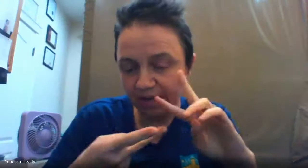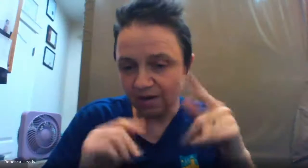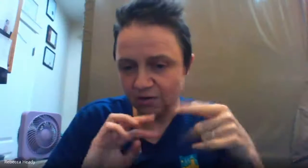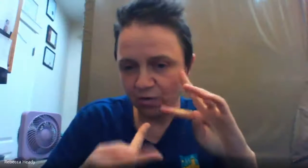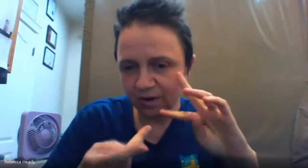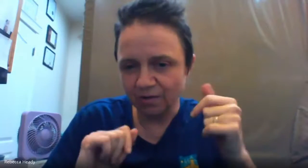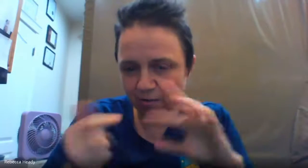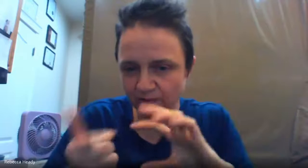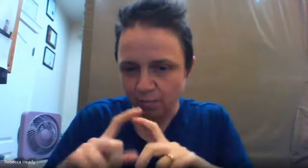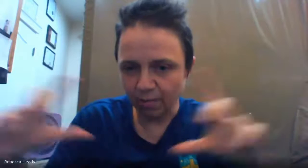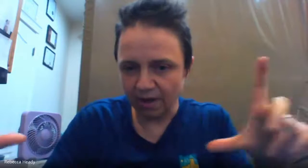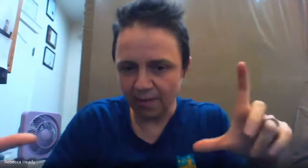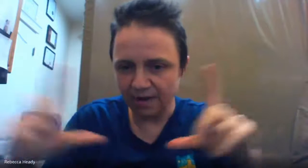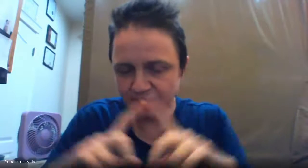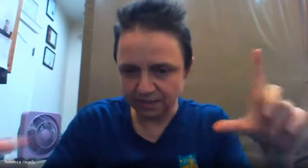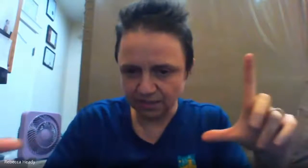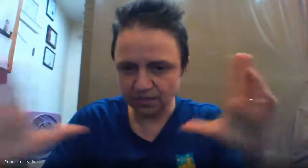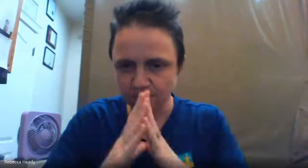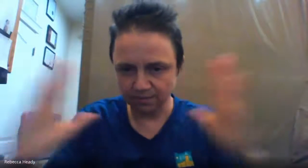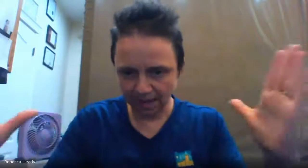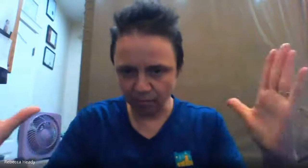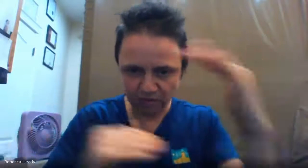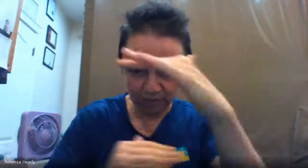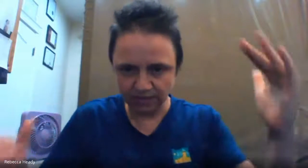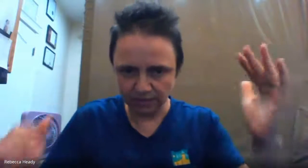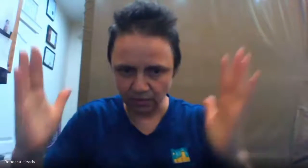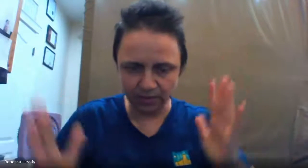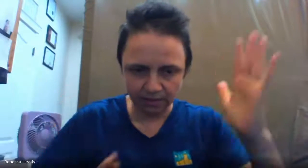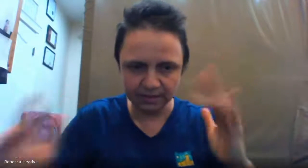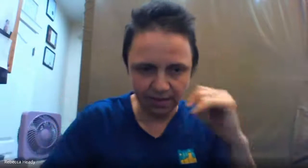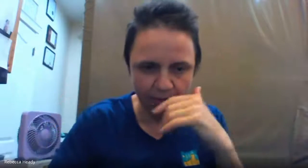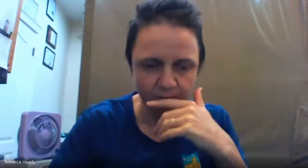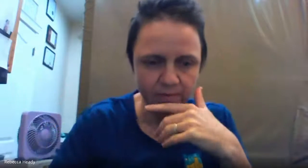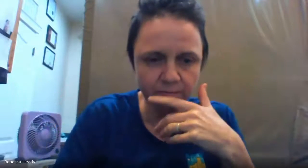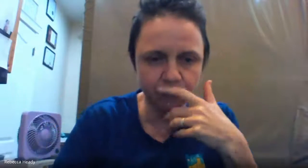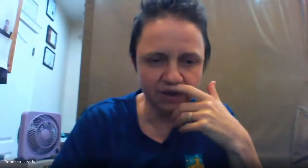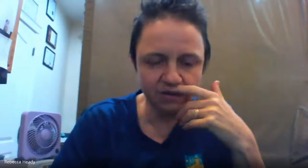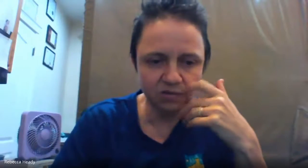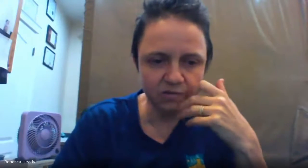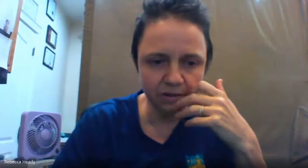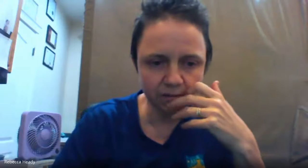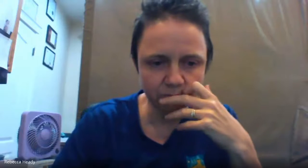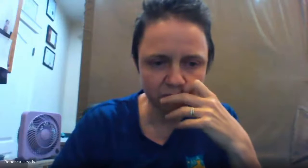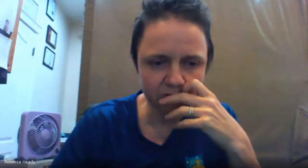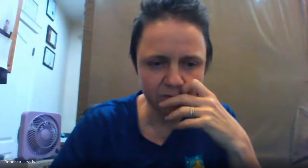get on Google Meet on your phone and then pull up an iPad if it's easier to more space to look at the lesson. That might be better, user friendly.